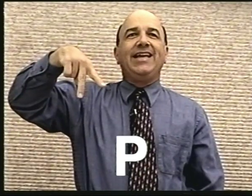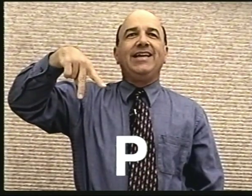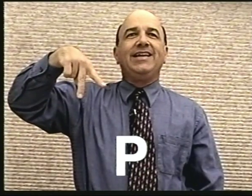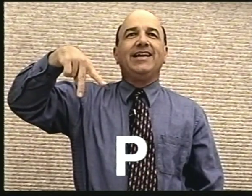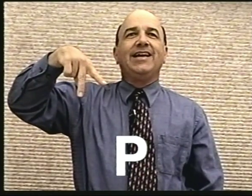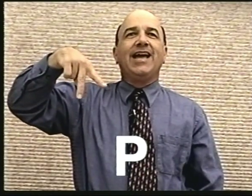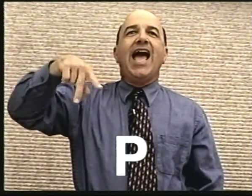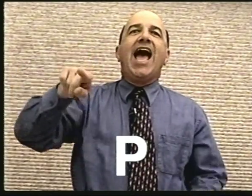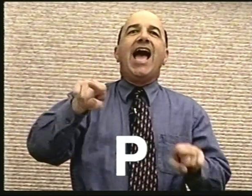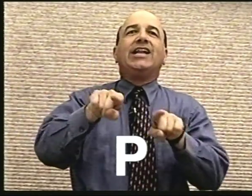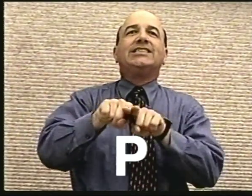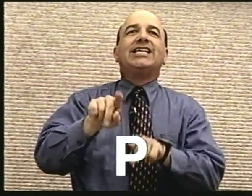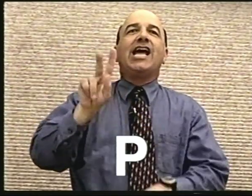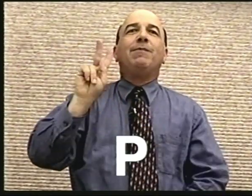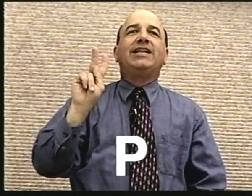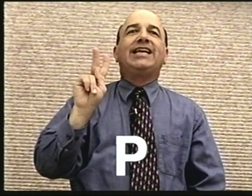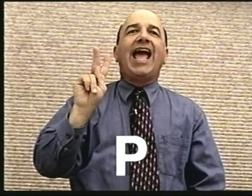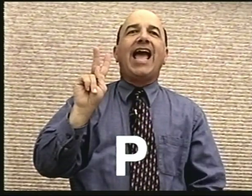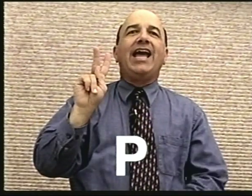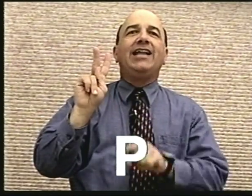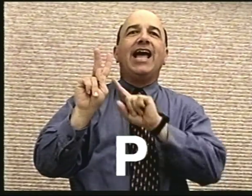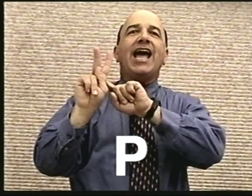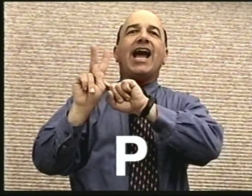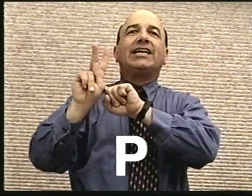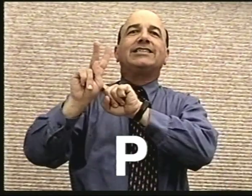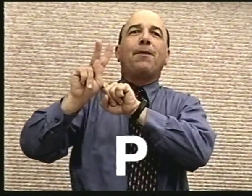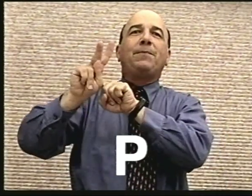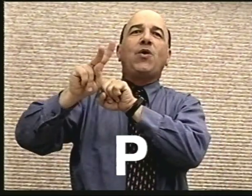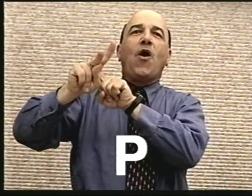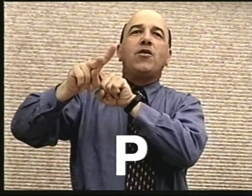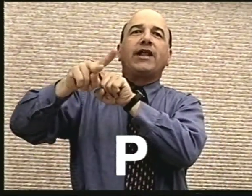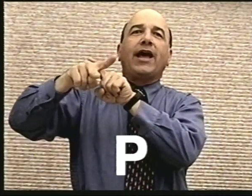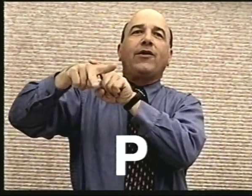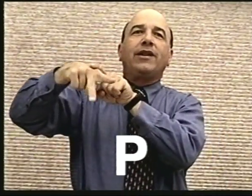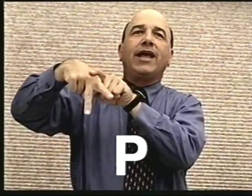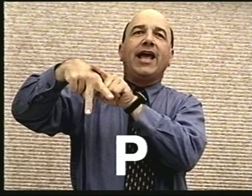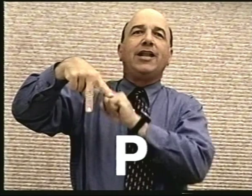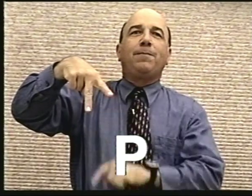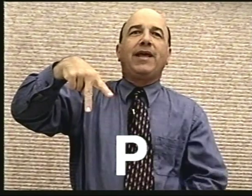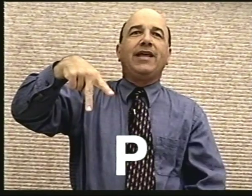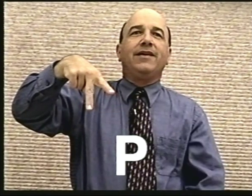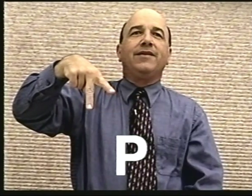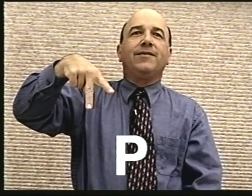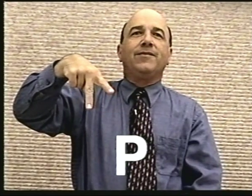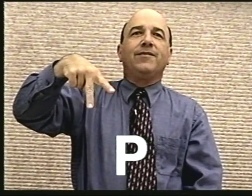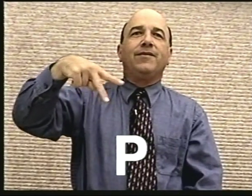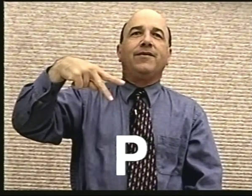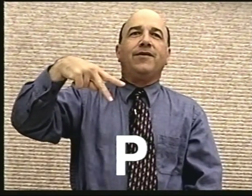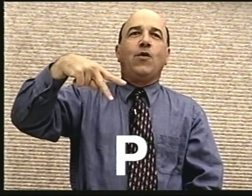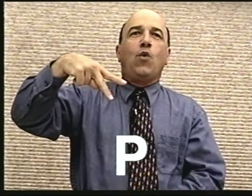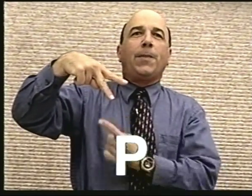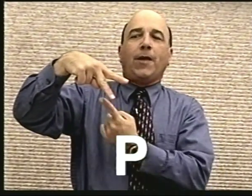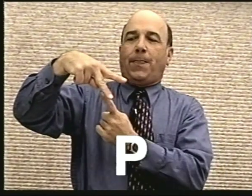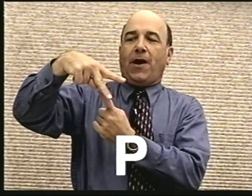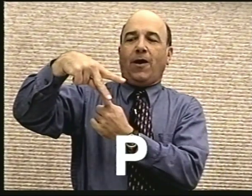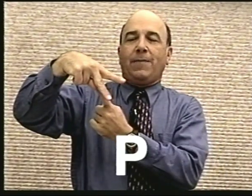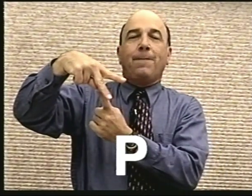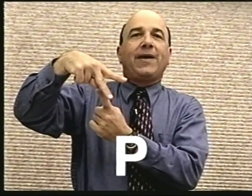P, is the same as K, except you hold it down, it's P. With your thumb